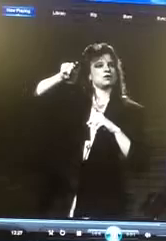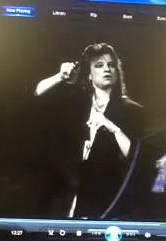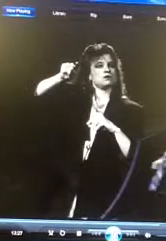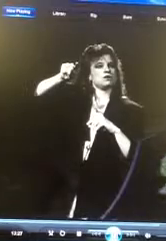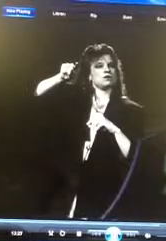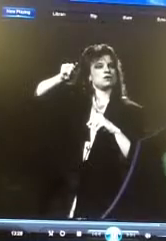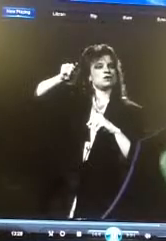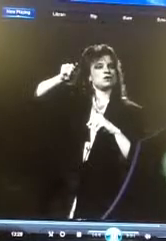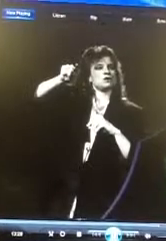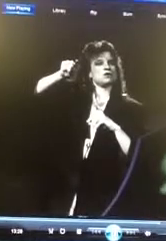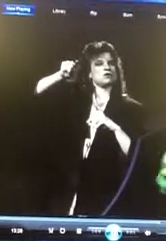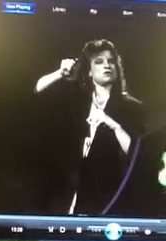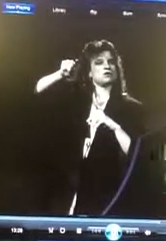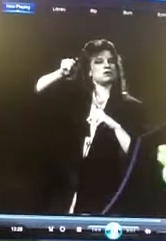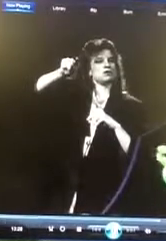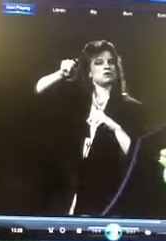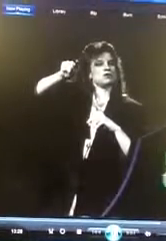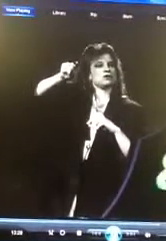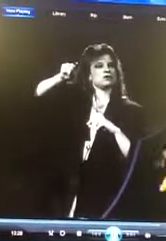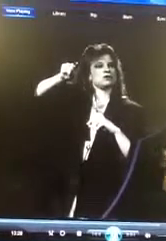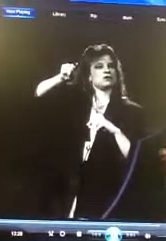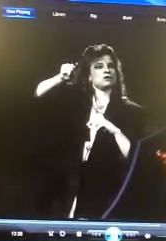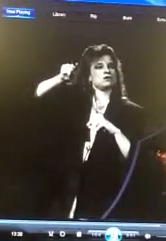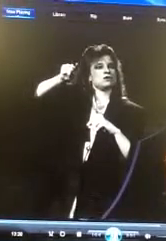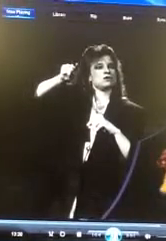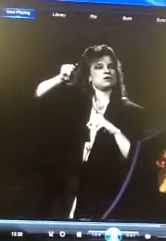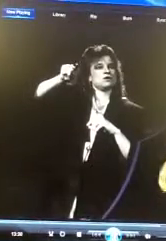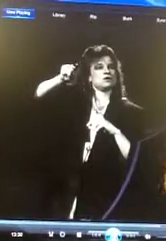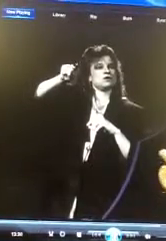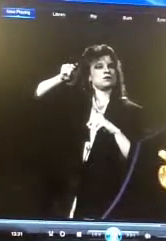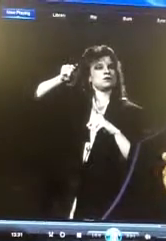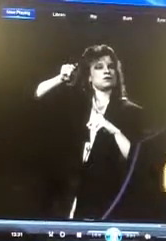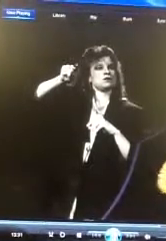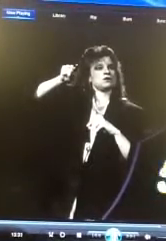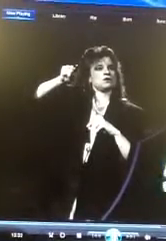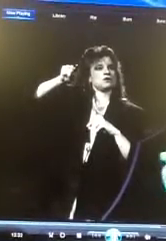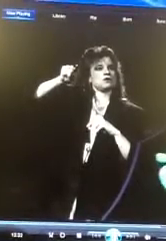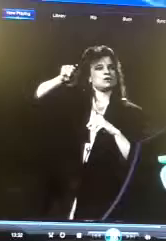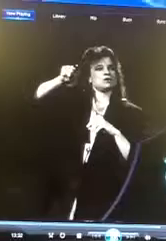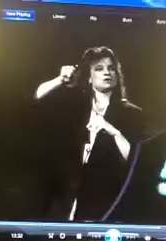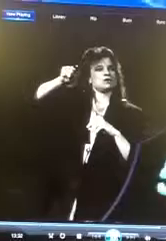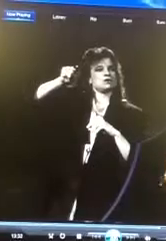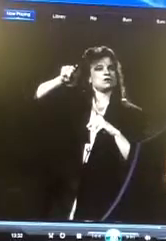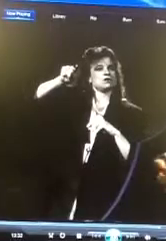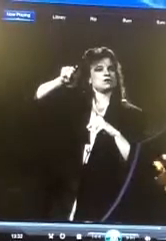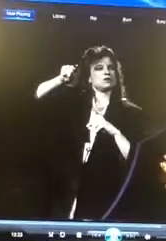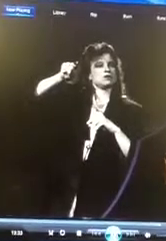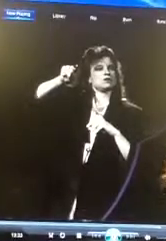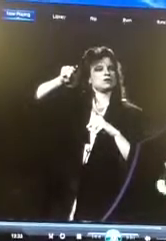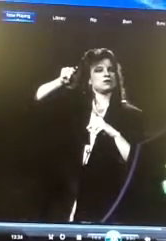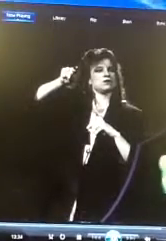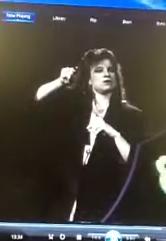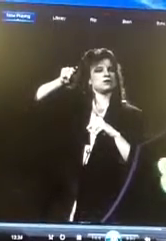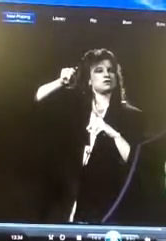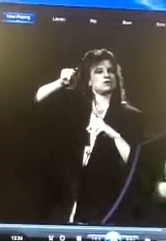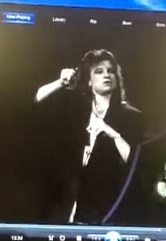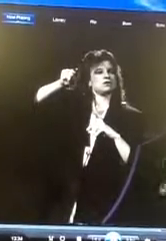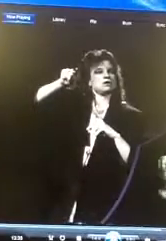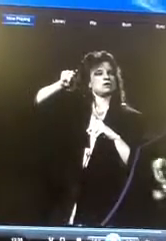But what does that mean? If an interpreter doesn't match the skills of the signer, then it doesn't matter. Communication breaks down